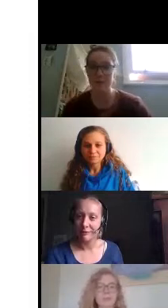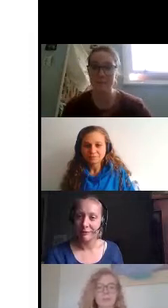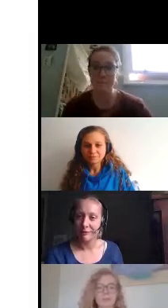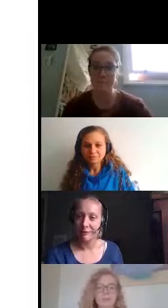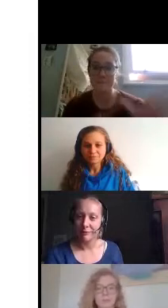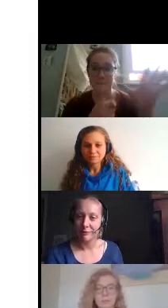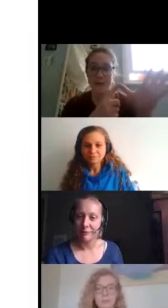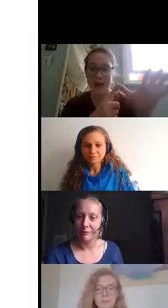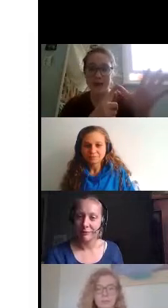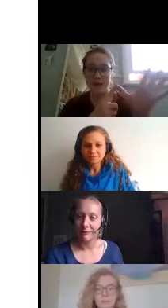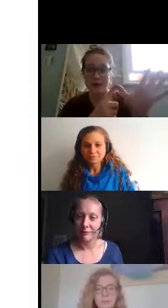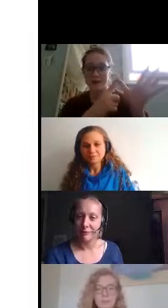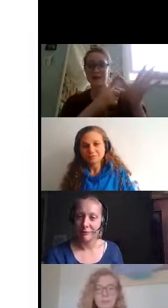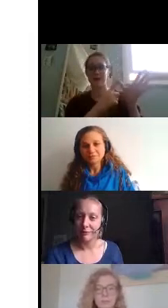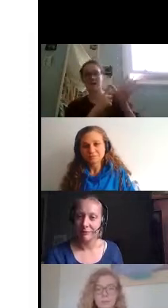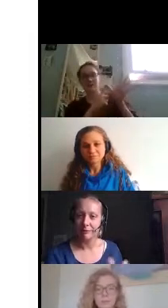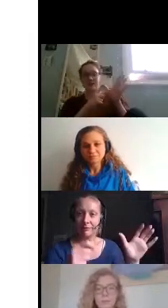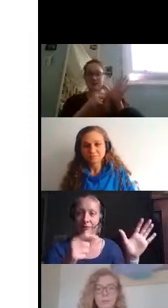So A.